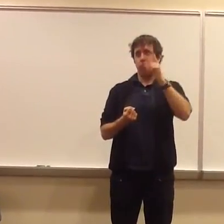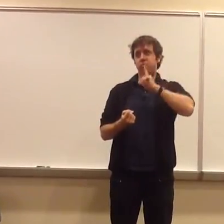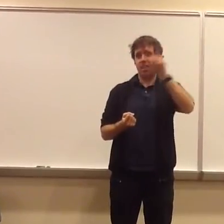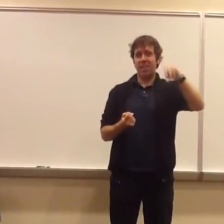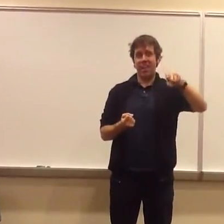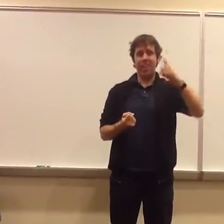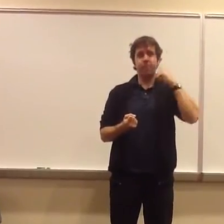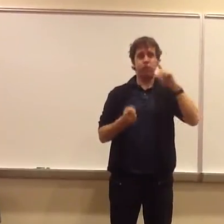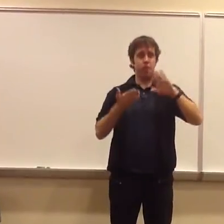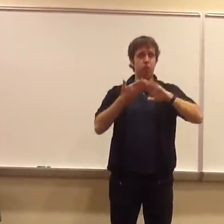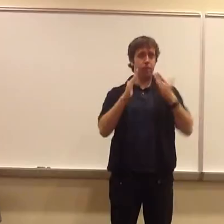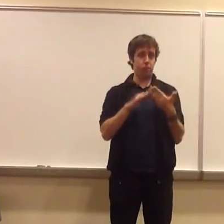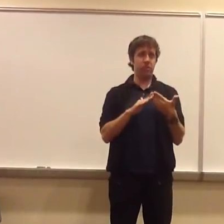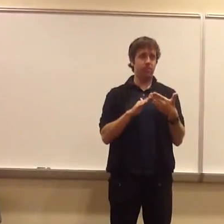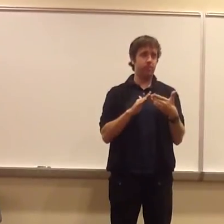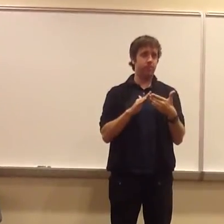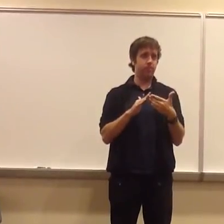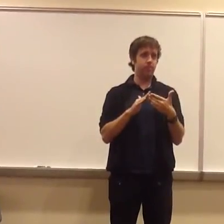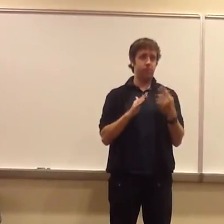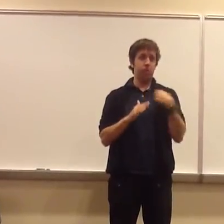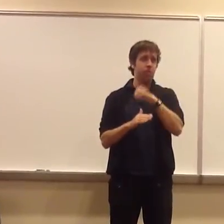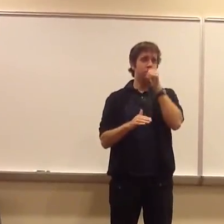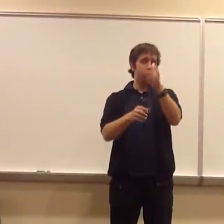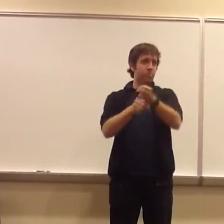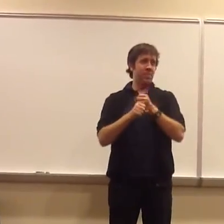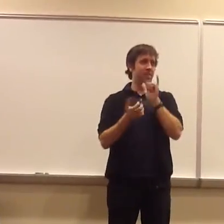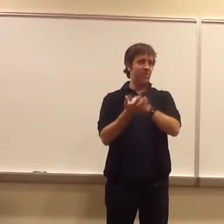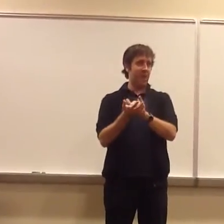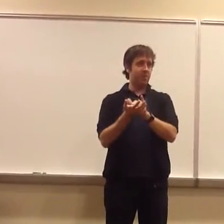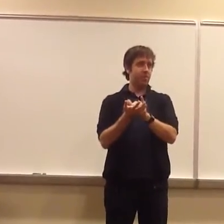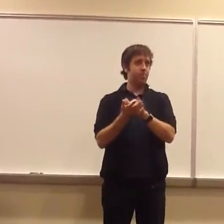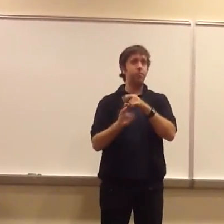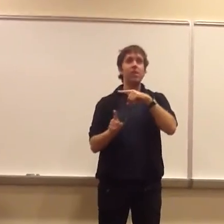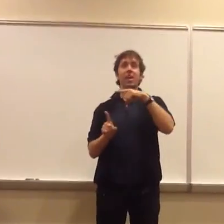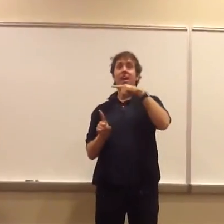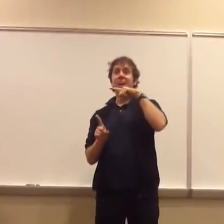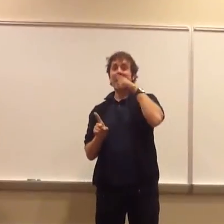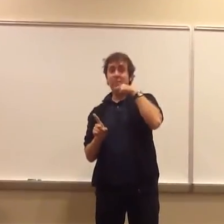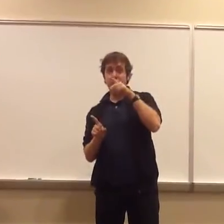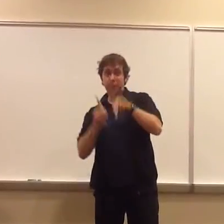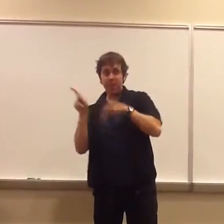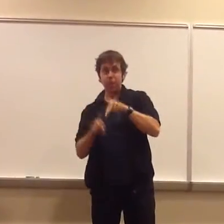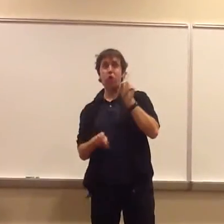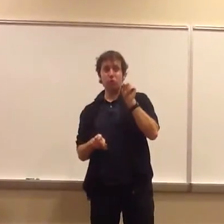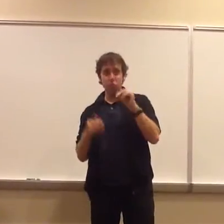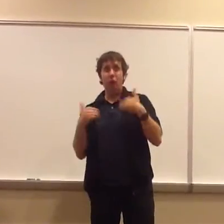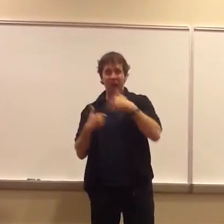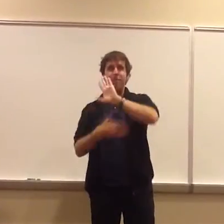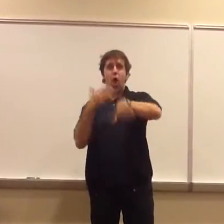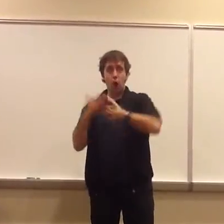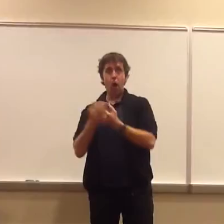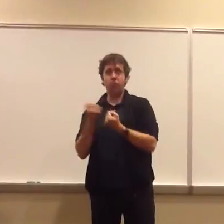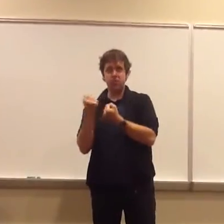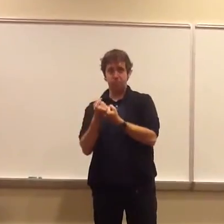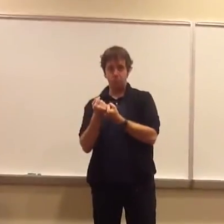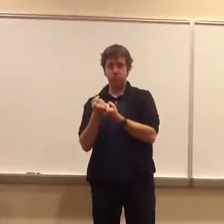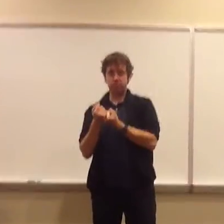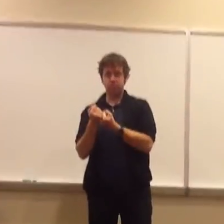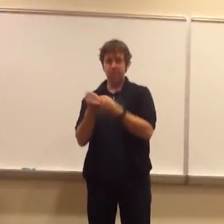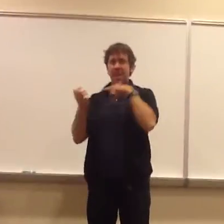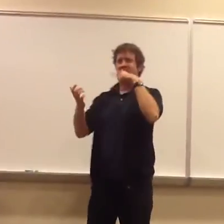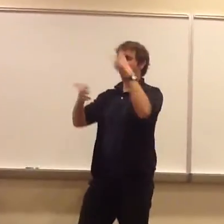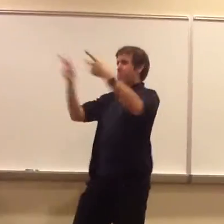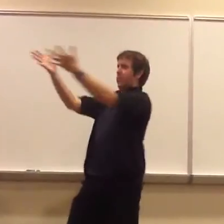sexual and domestic violence issues. The community has a whole array, and we don't have those services. Those are programs